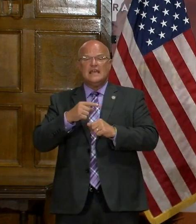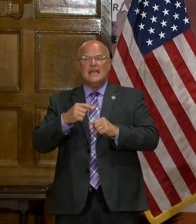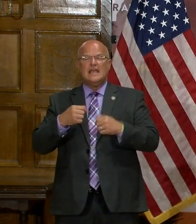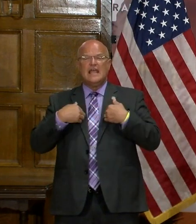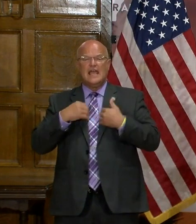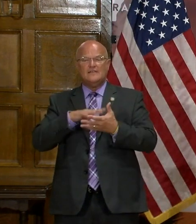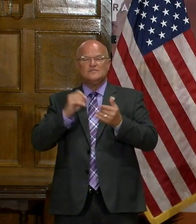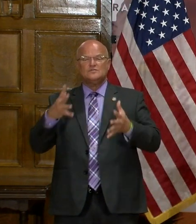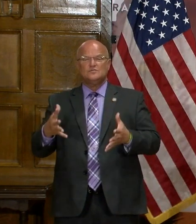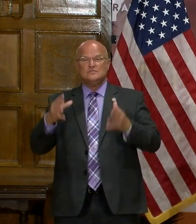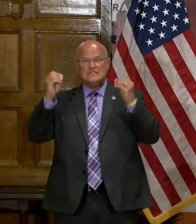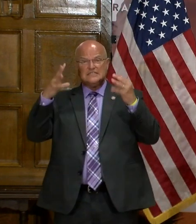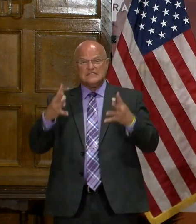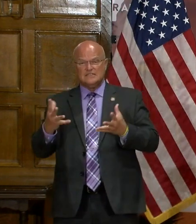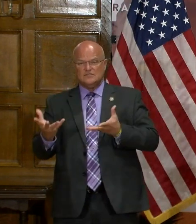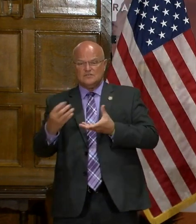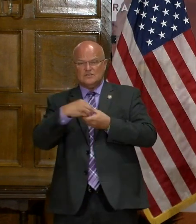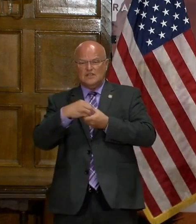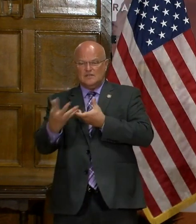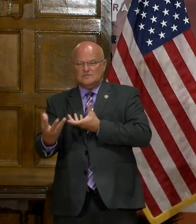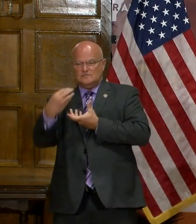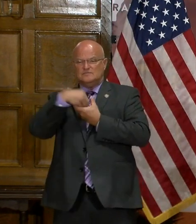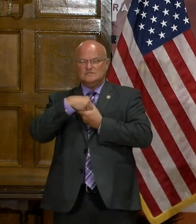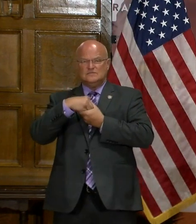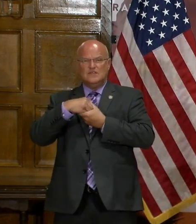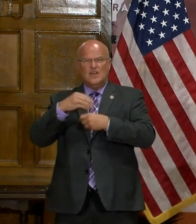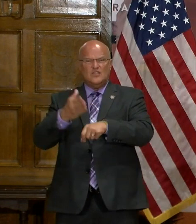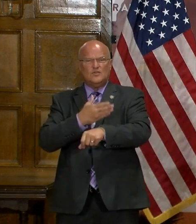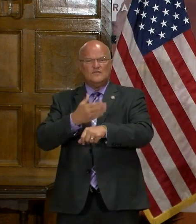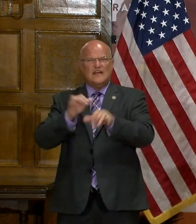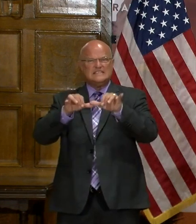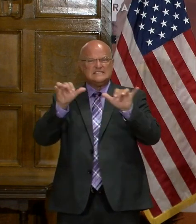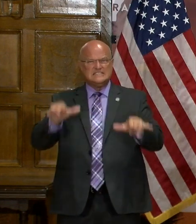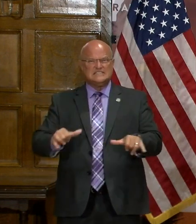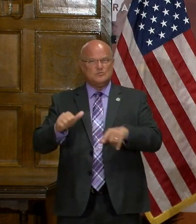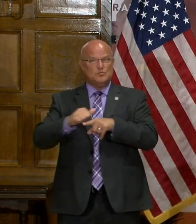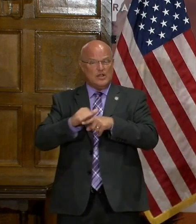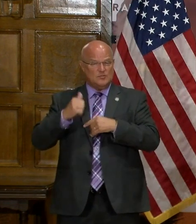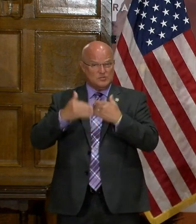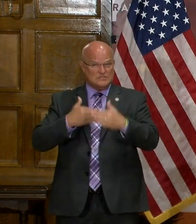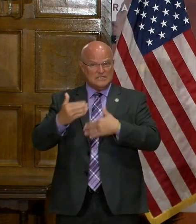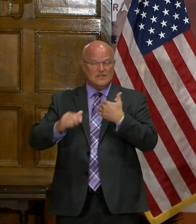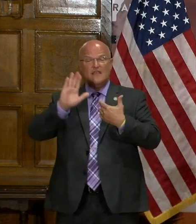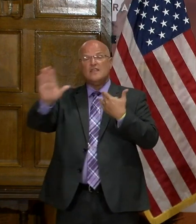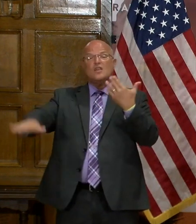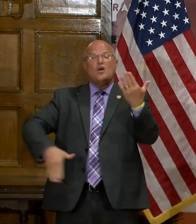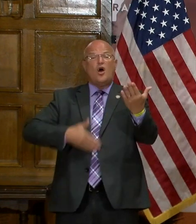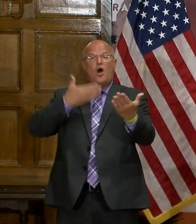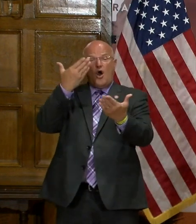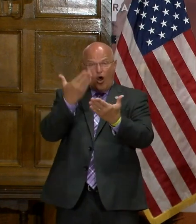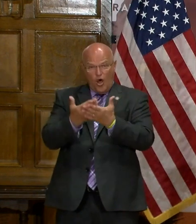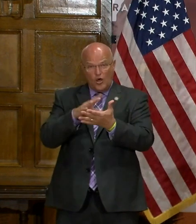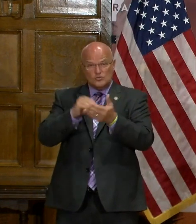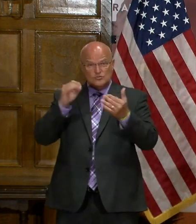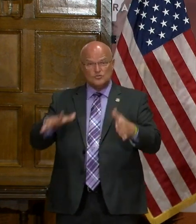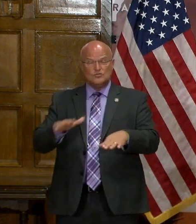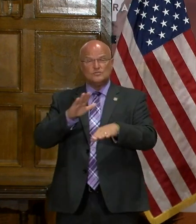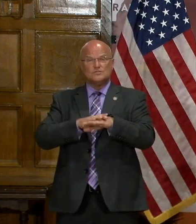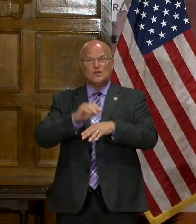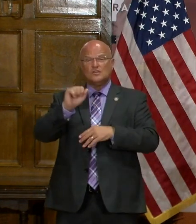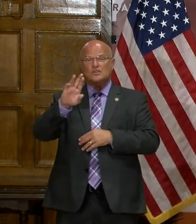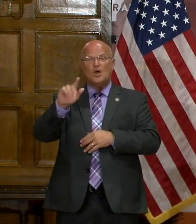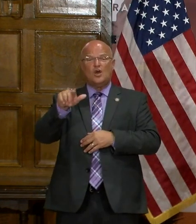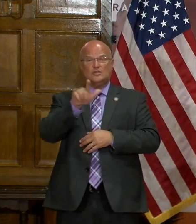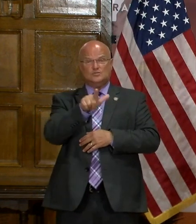acclimate students and teachers to the revised systems, practices, and procedures, and then all students coming on campus on